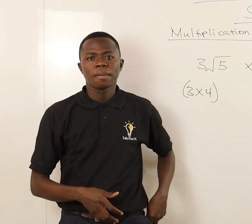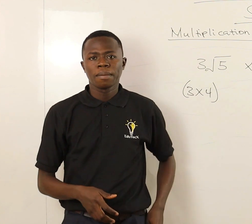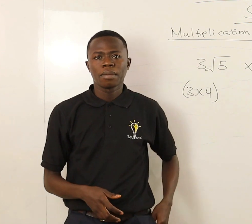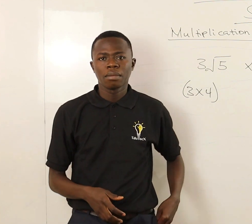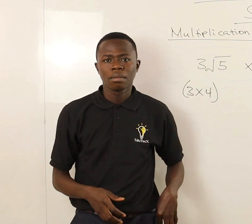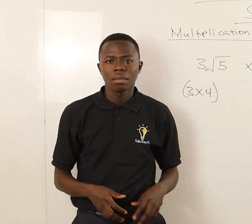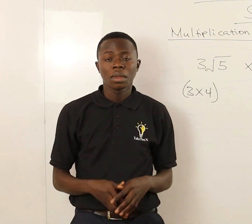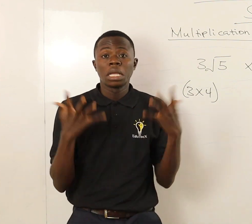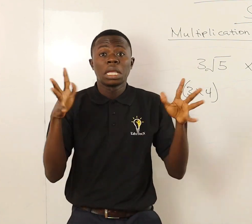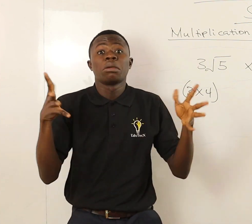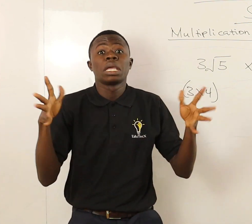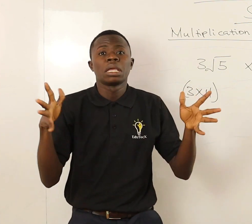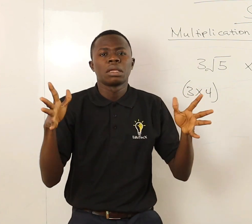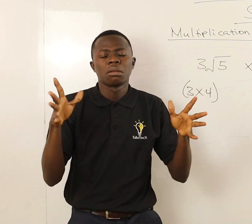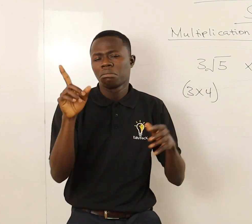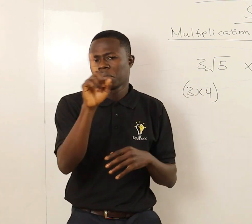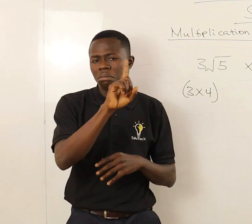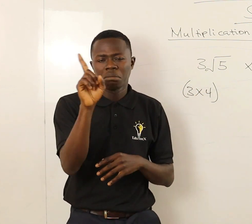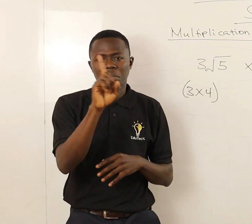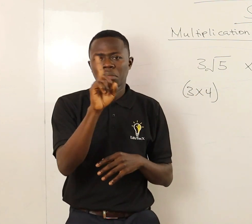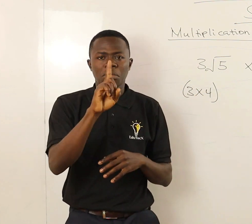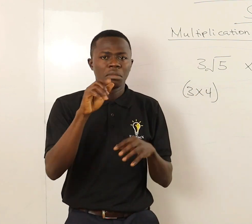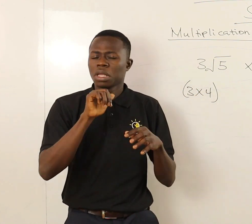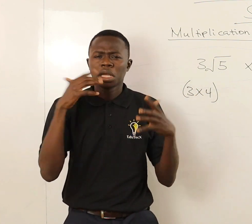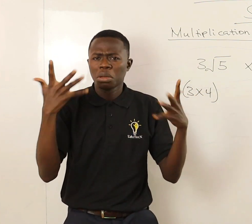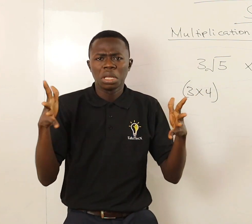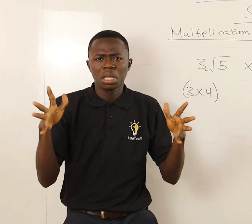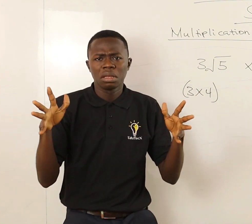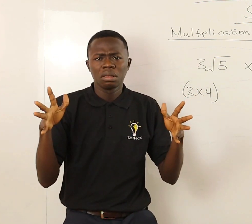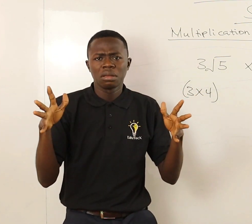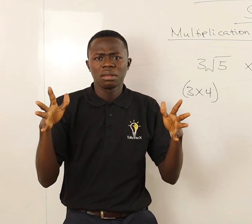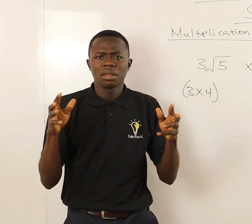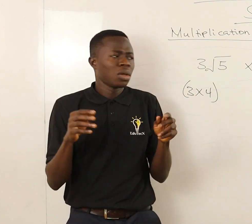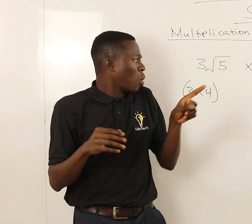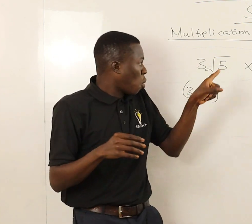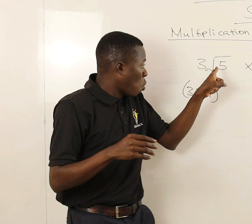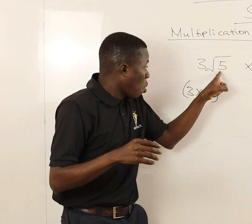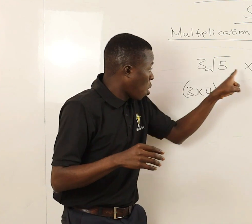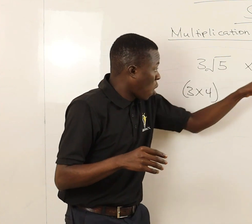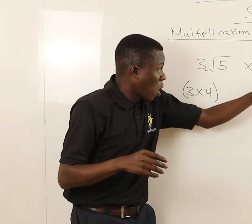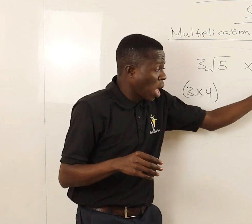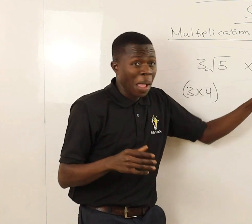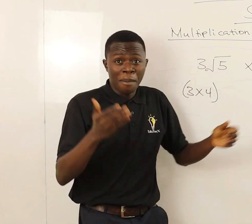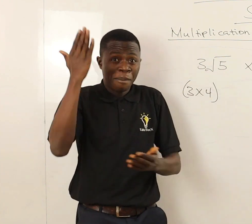can multiply numbers under the square root sign which are not the same. So we have square root of 5 and square root of